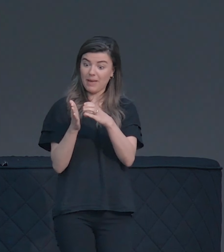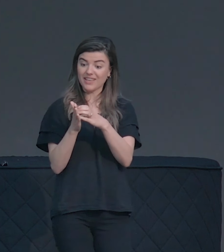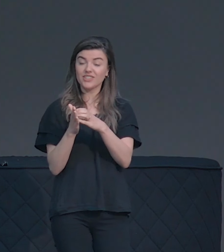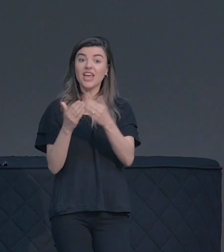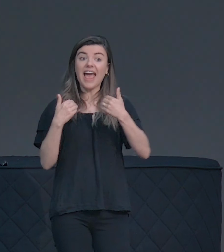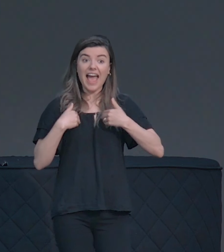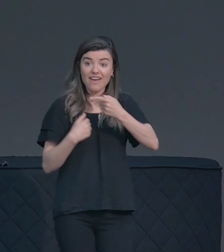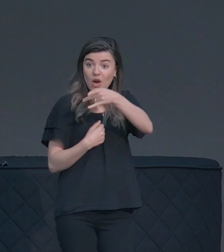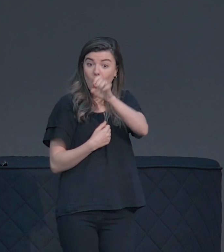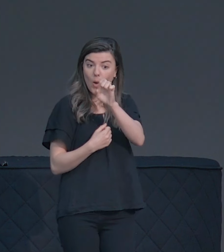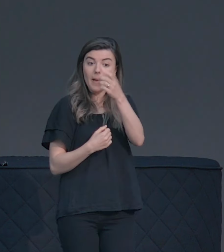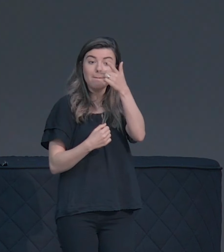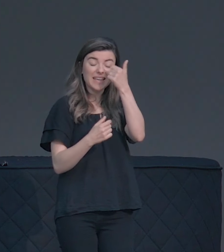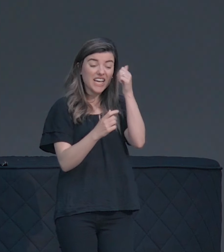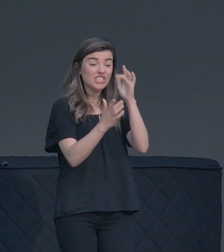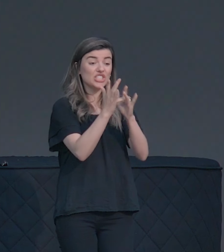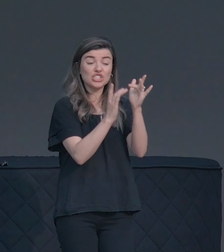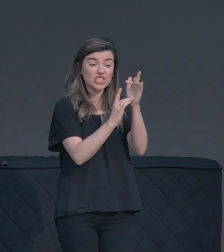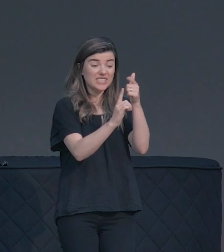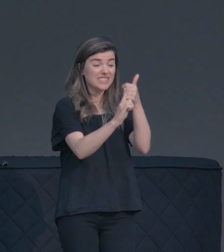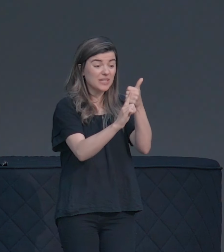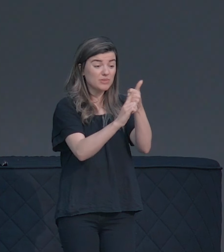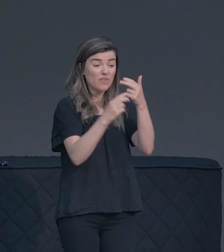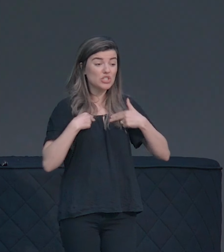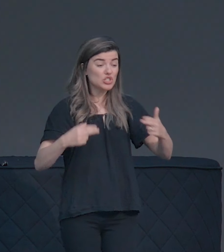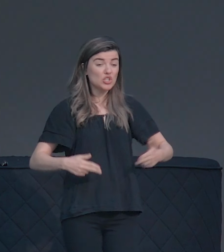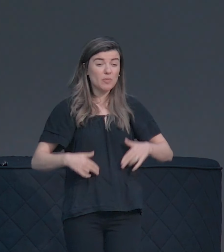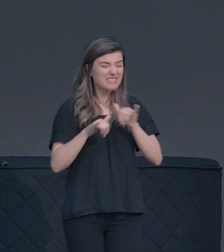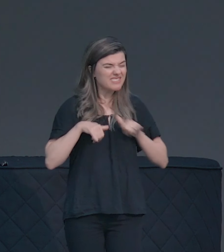Jesus is as human as you are.